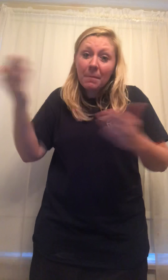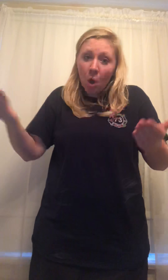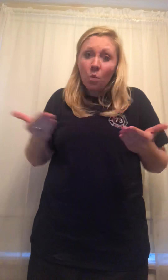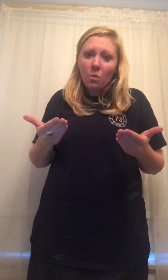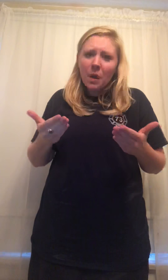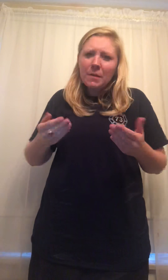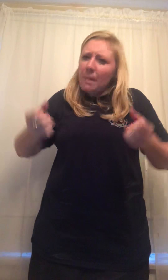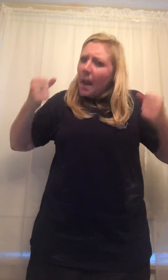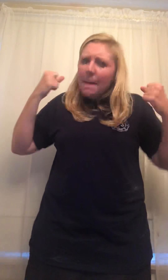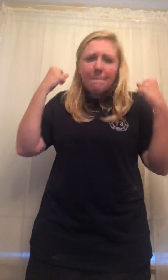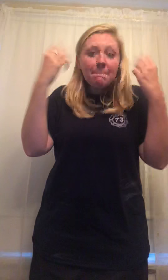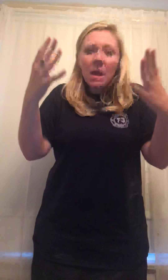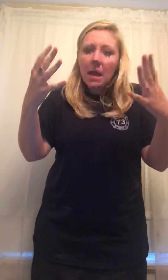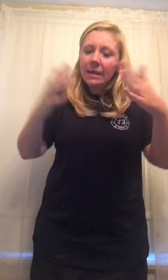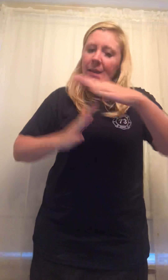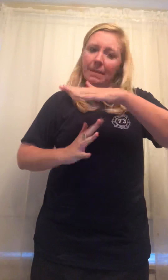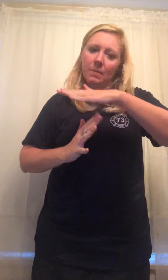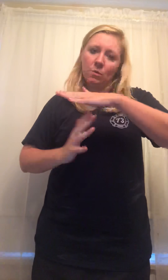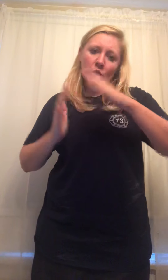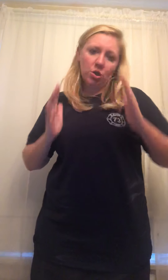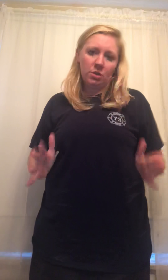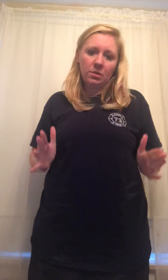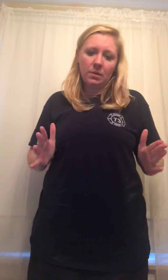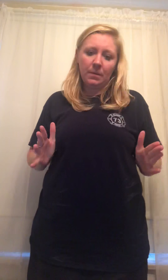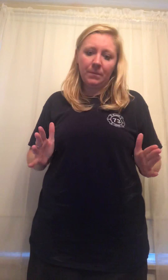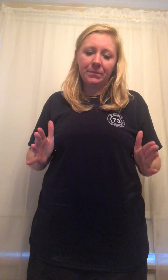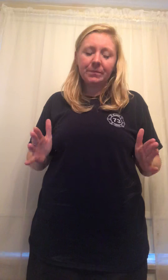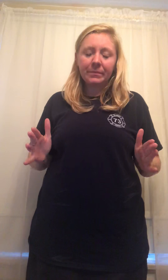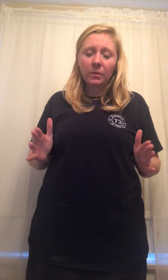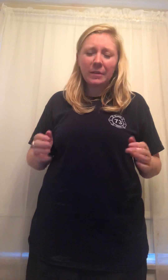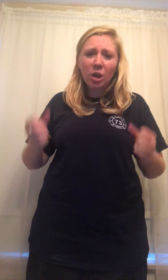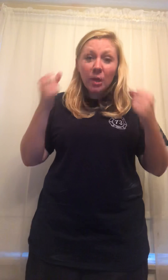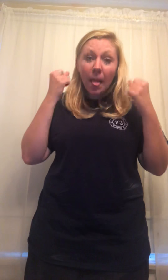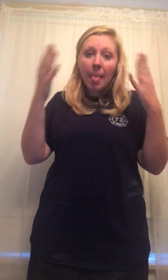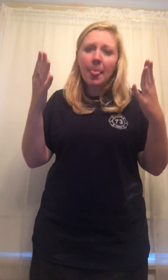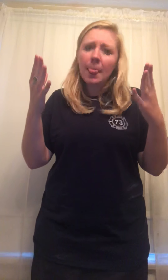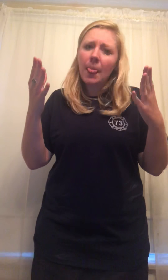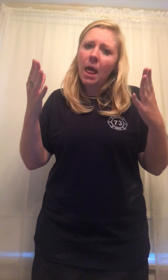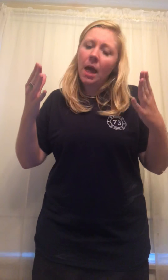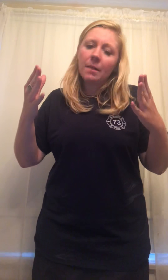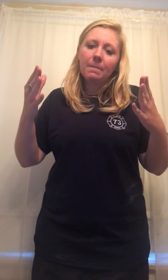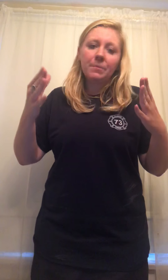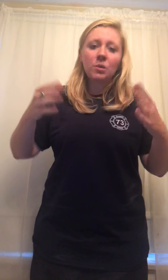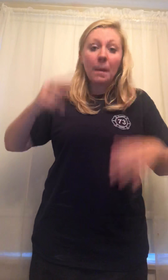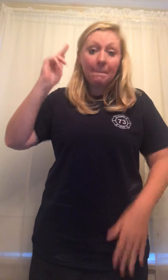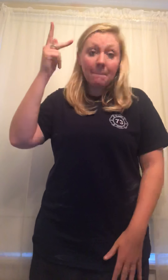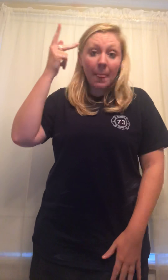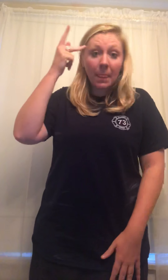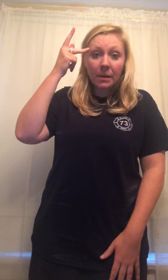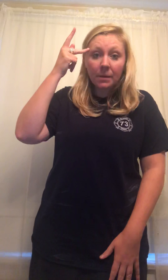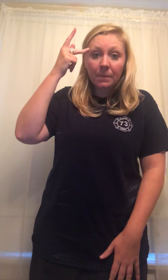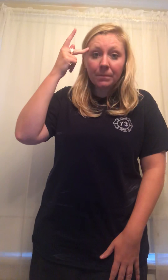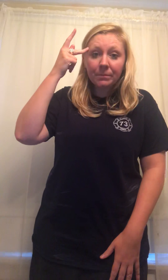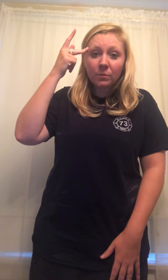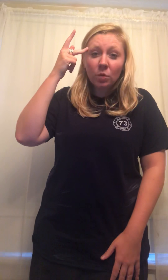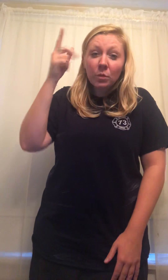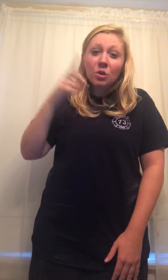once famously placid society. This has caused a lot of effects, some of them political. We recently spoke to a man called Hanif